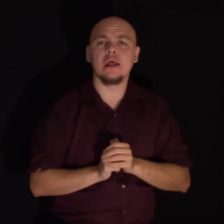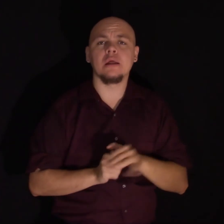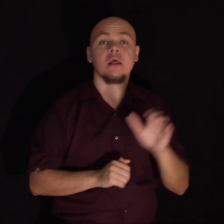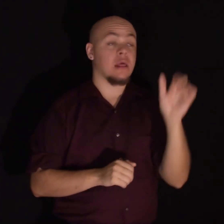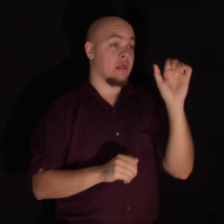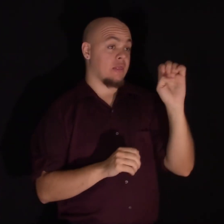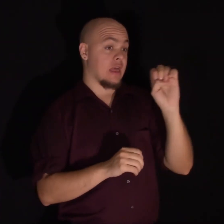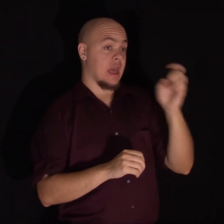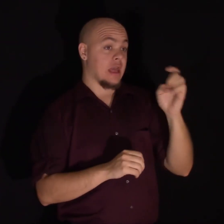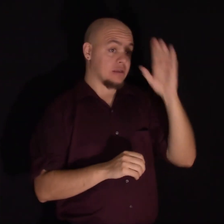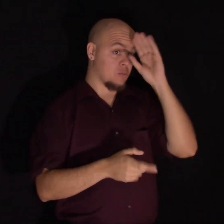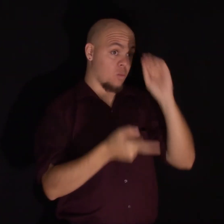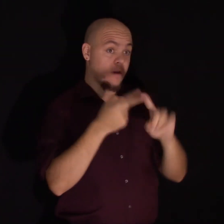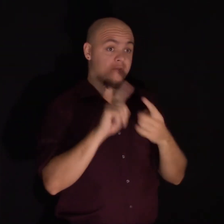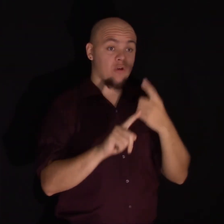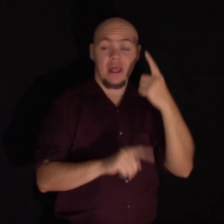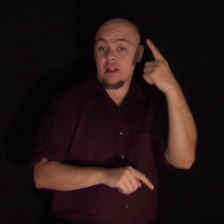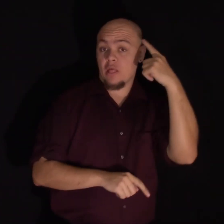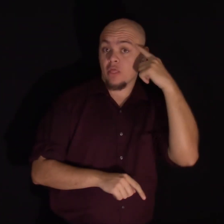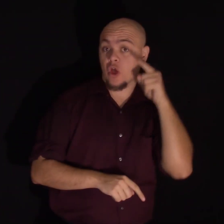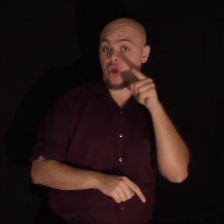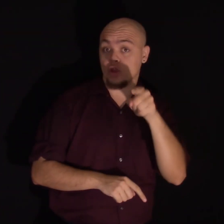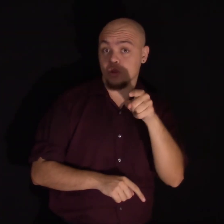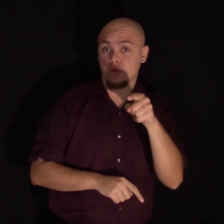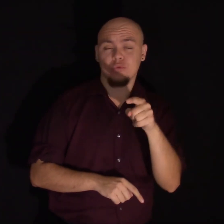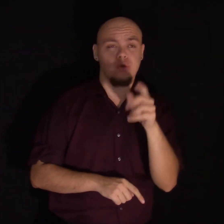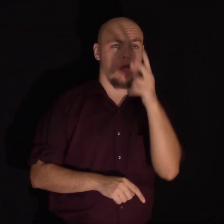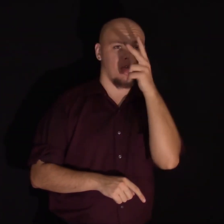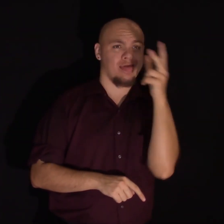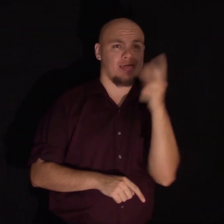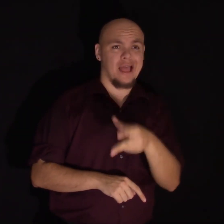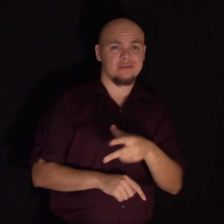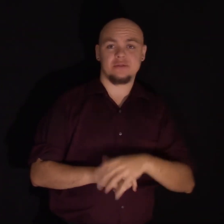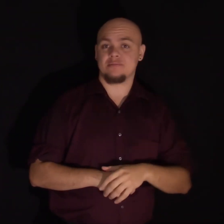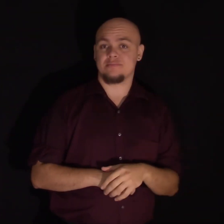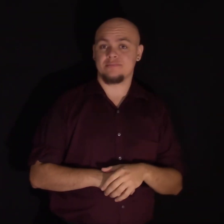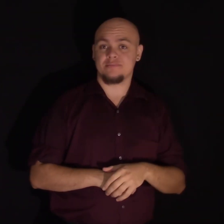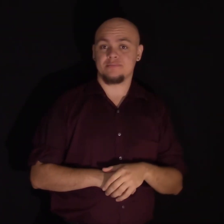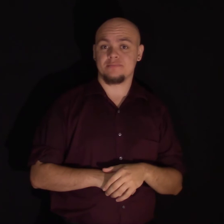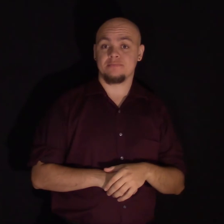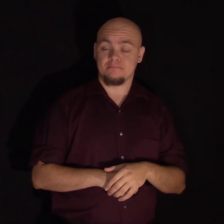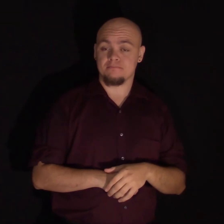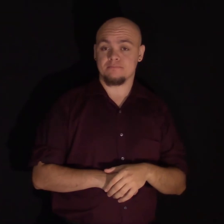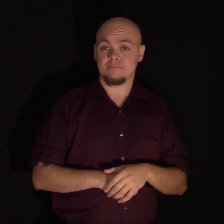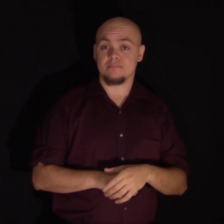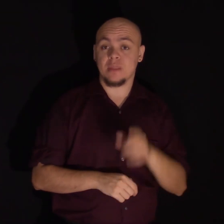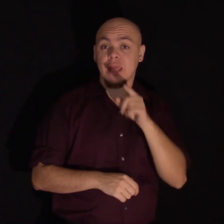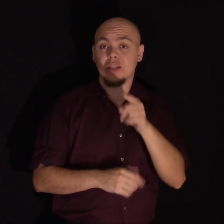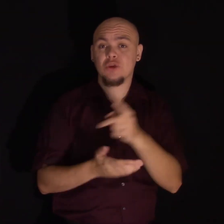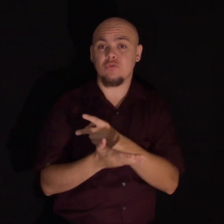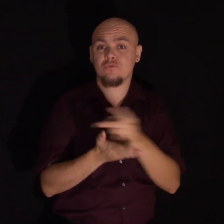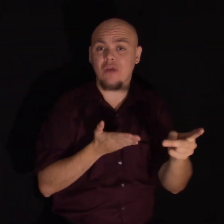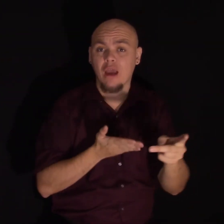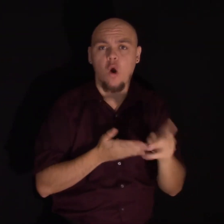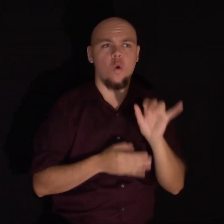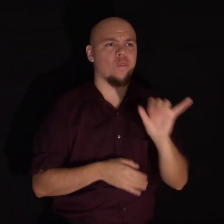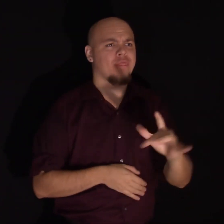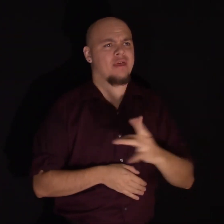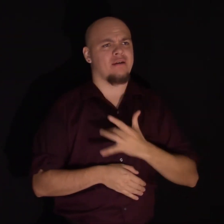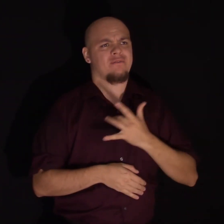ex-boyfriend who thought you were a hack? He wasn't always wrong. And what if you fail? What would that feel